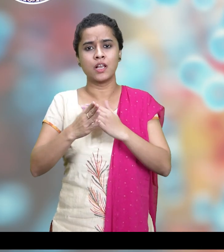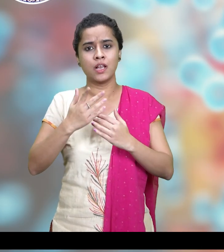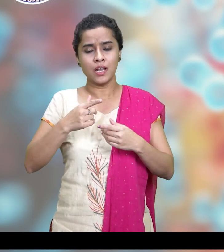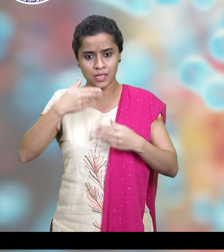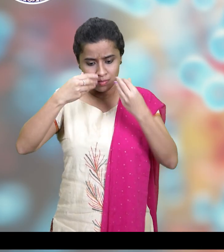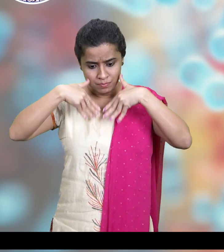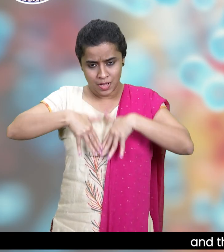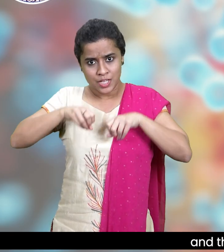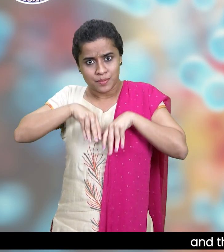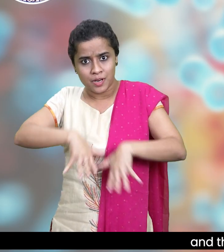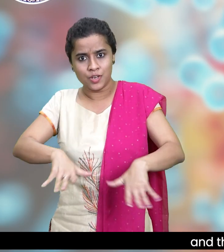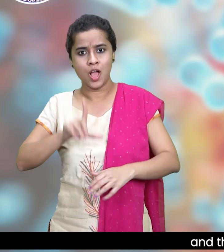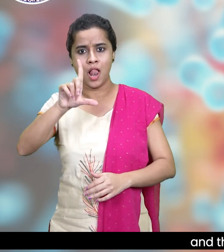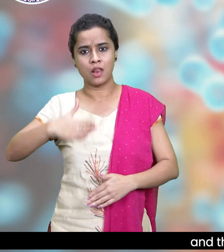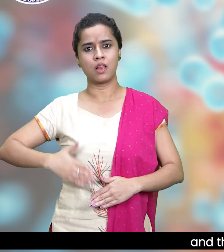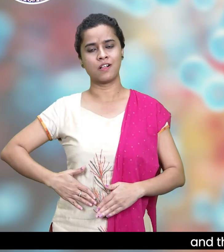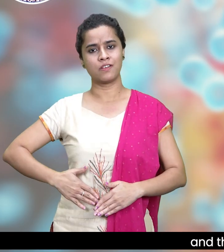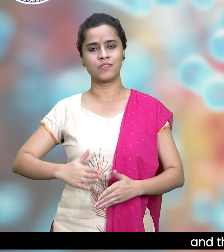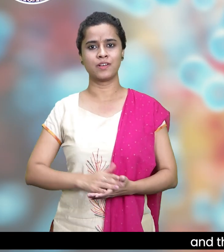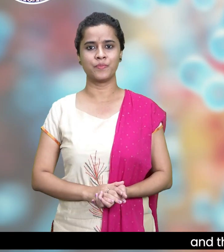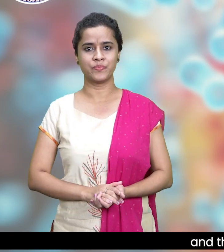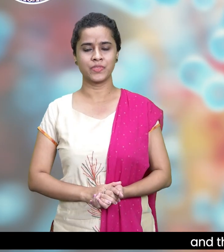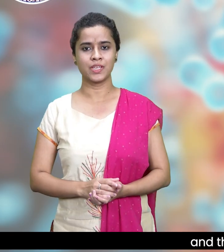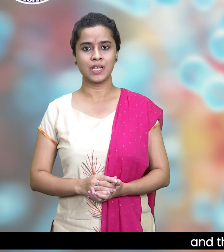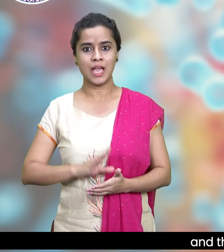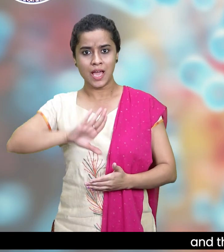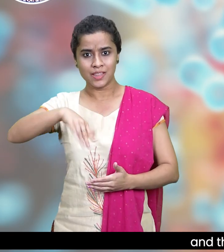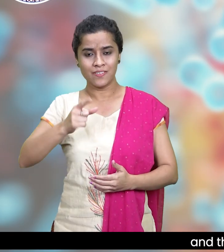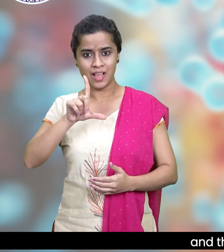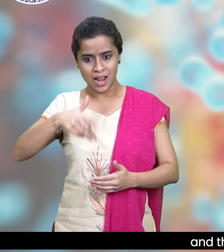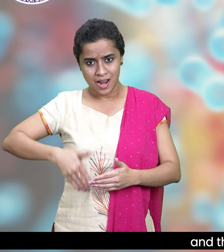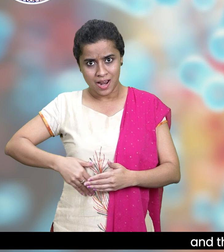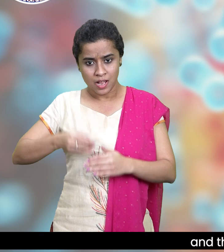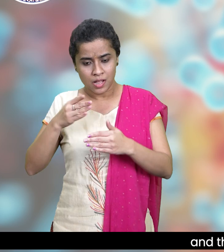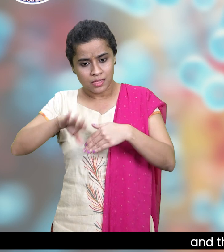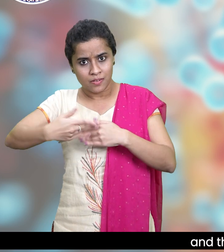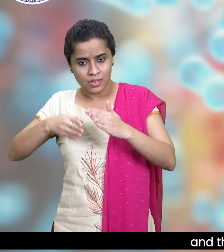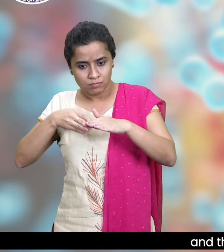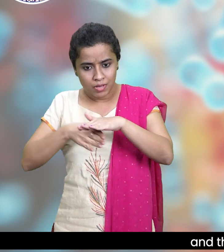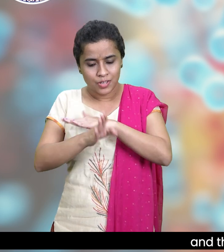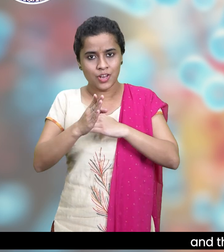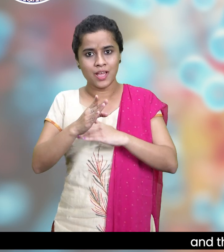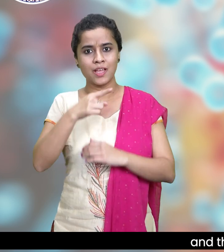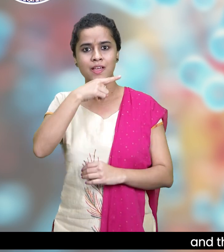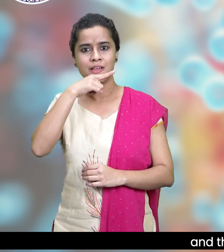liver and then to the red blood cells.